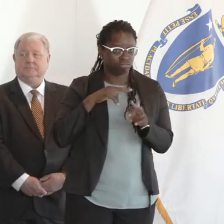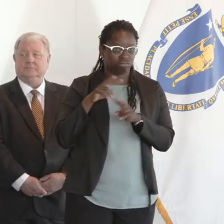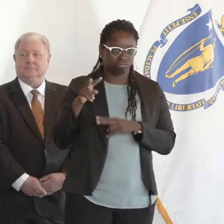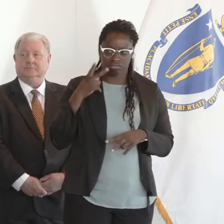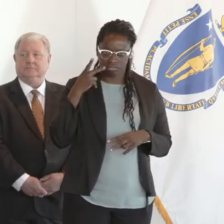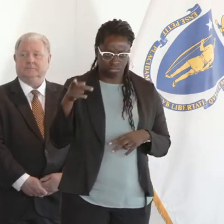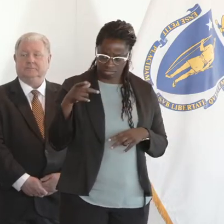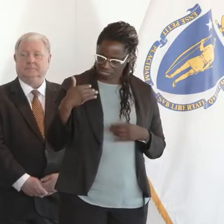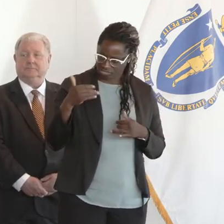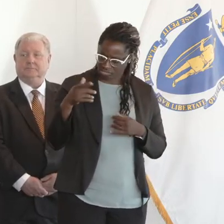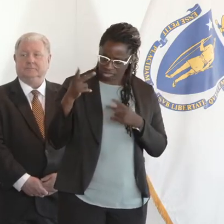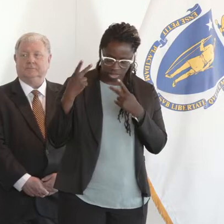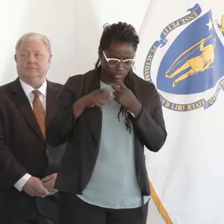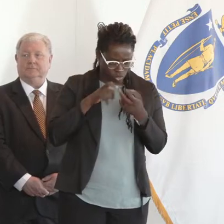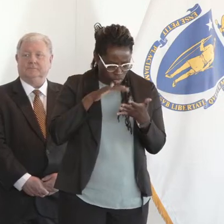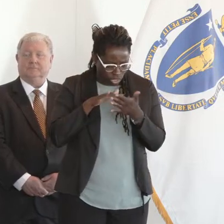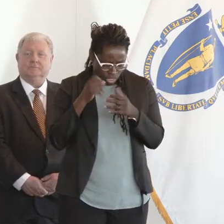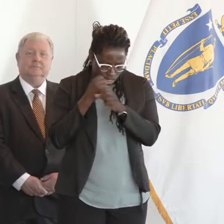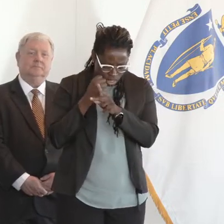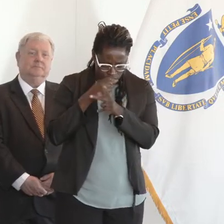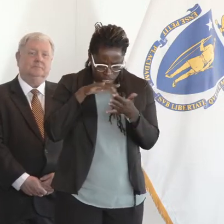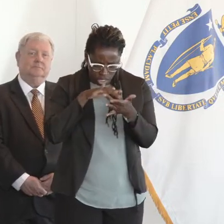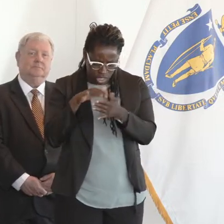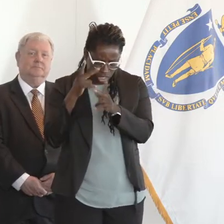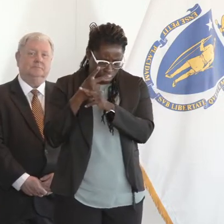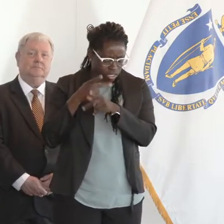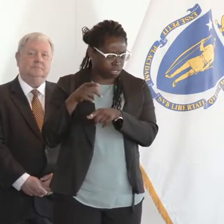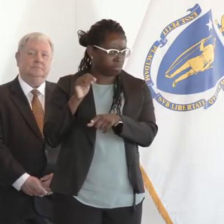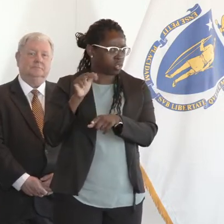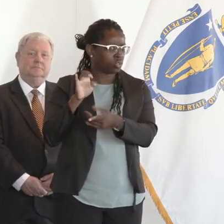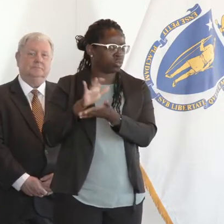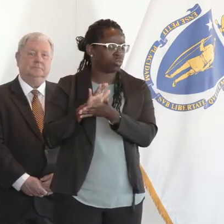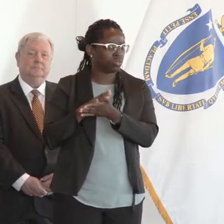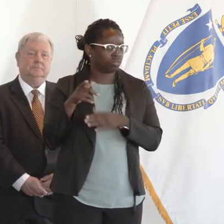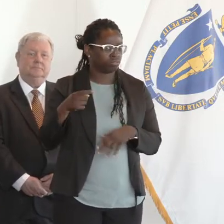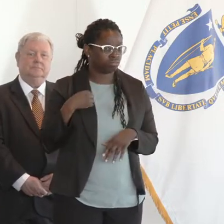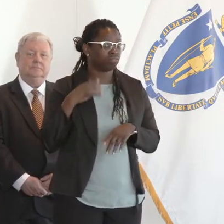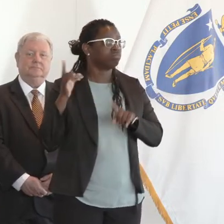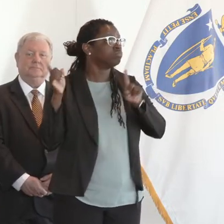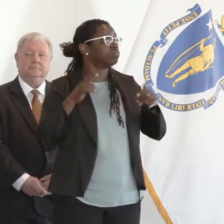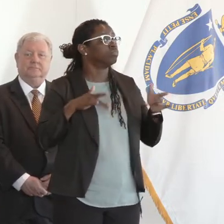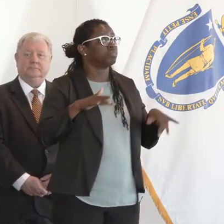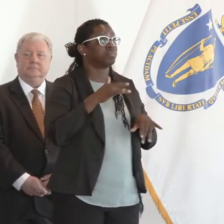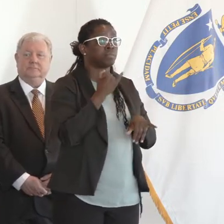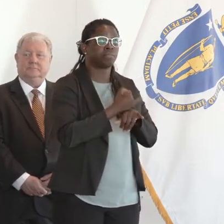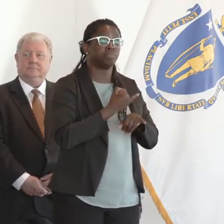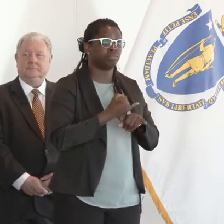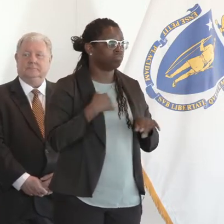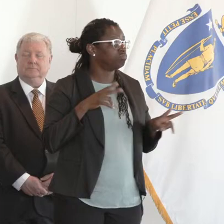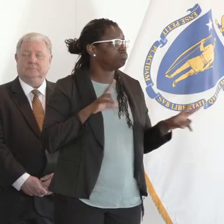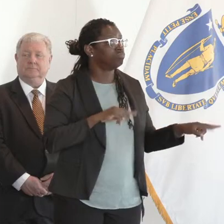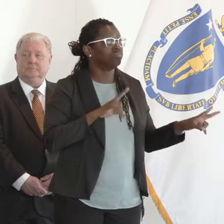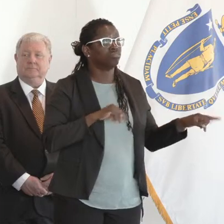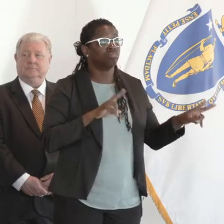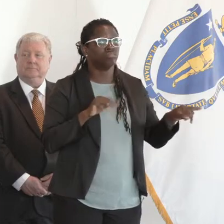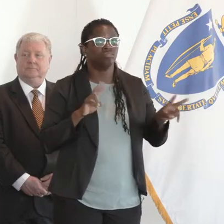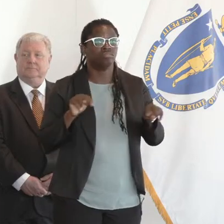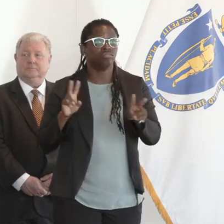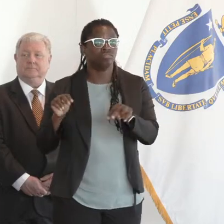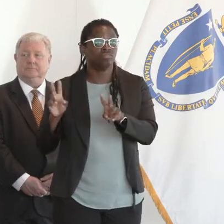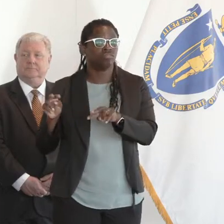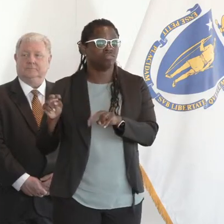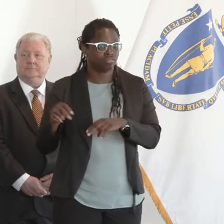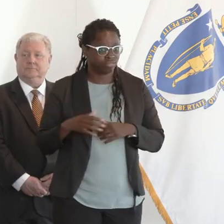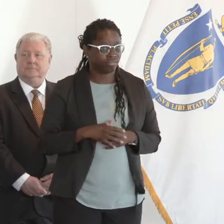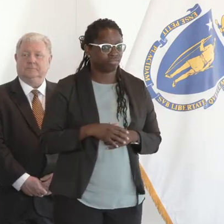facility. And since the late 1800s, this fabled institution has been producing stewards of our oceans. In